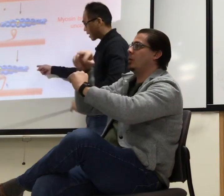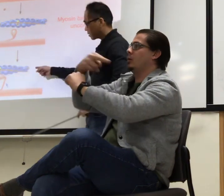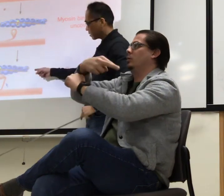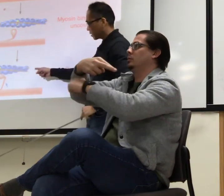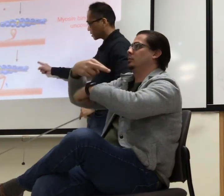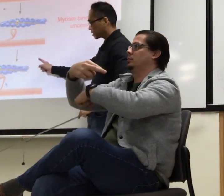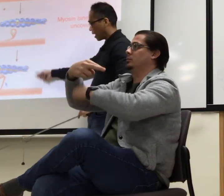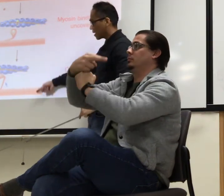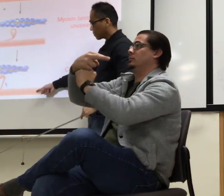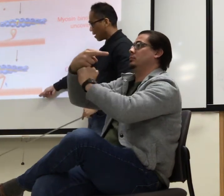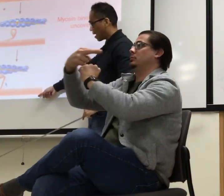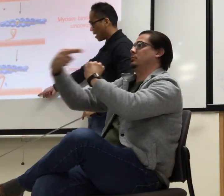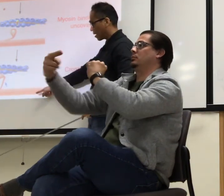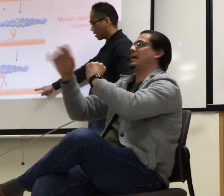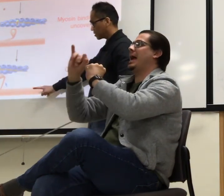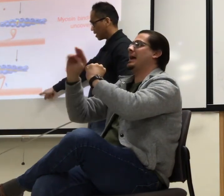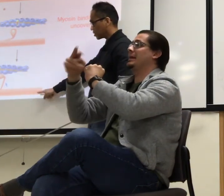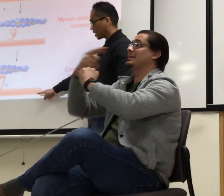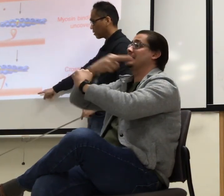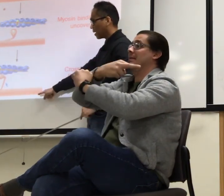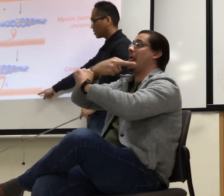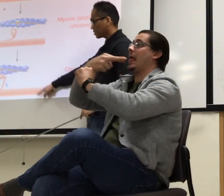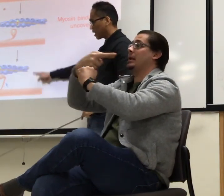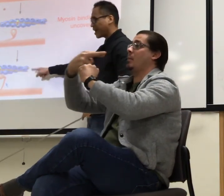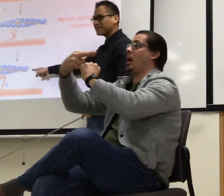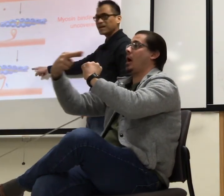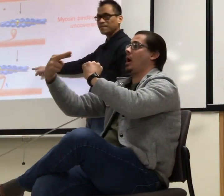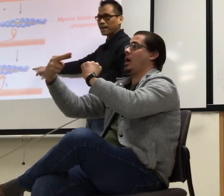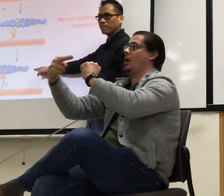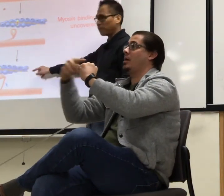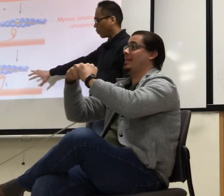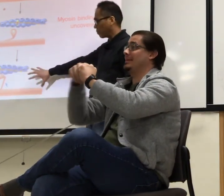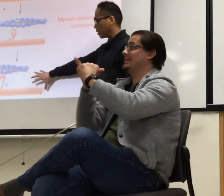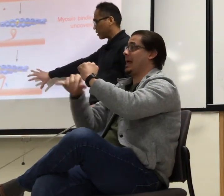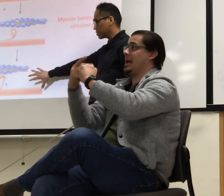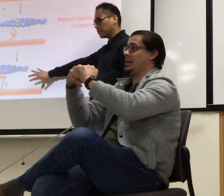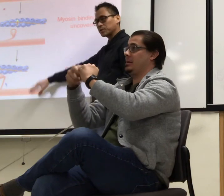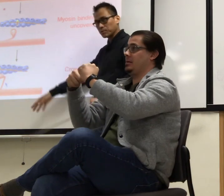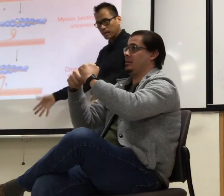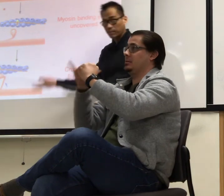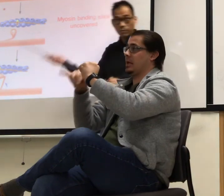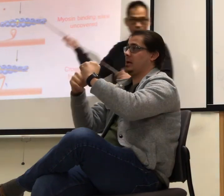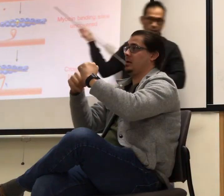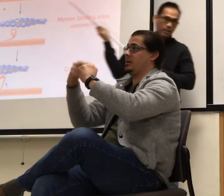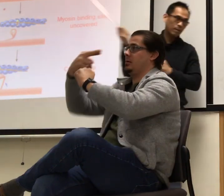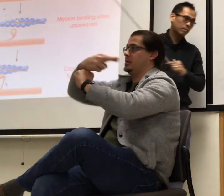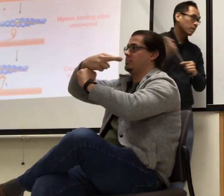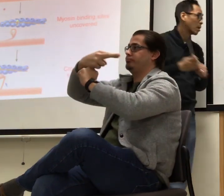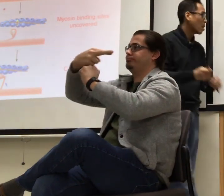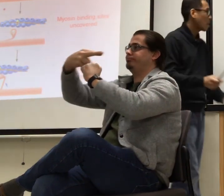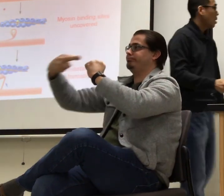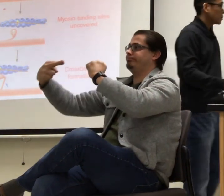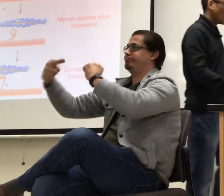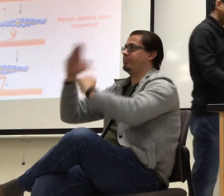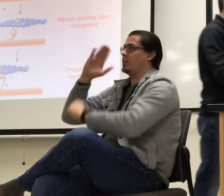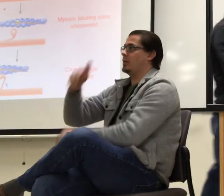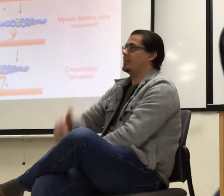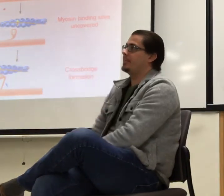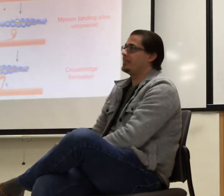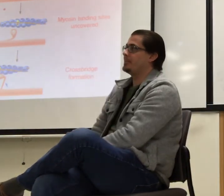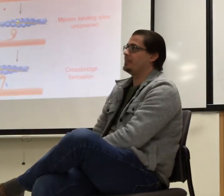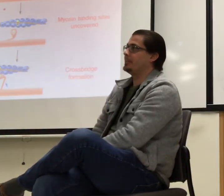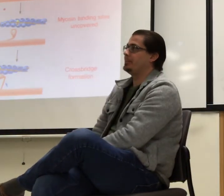the actin is sliding by a stationary myosin. I stated that before, but I'm not sure that I'm going to write that down.